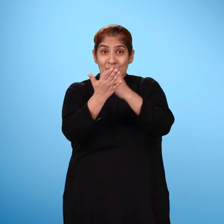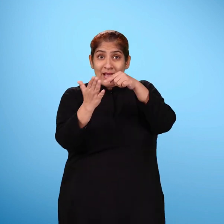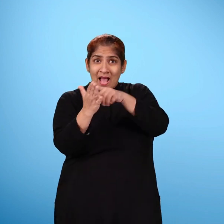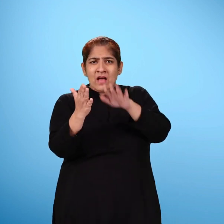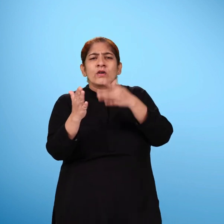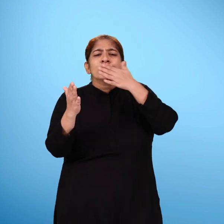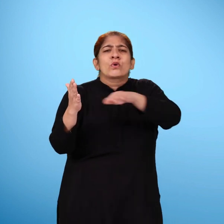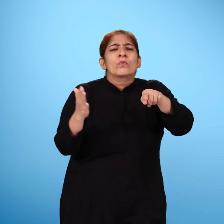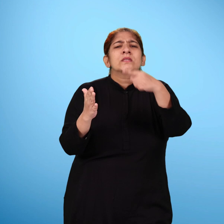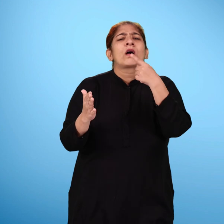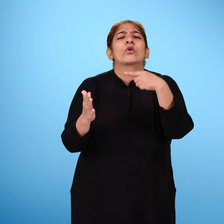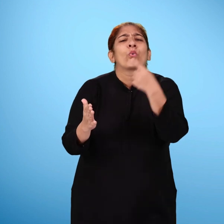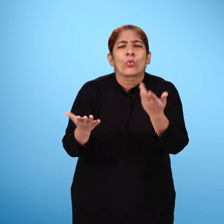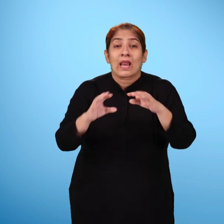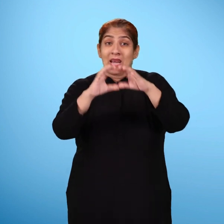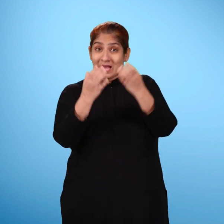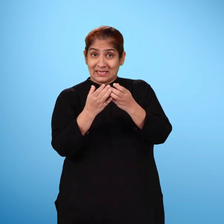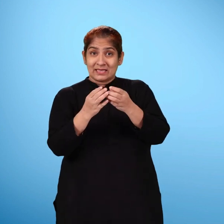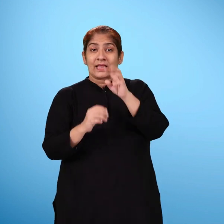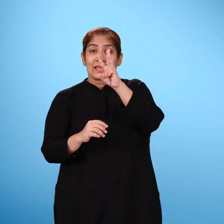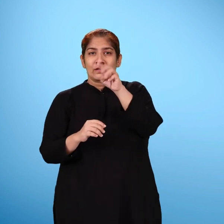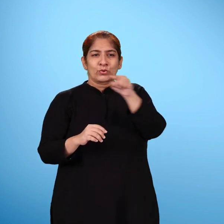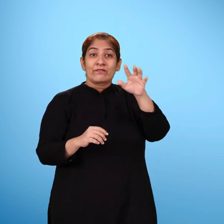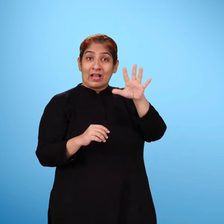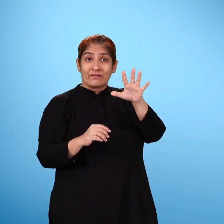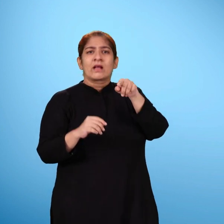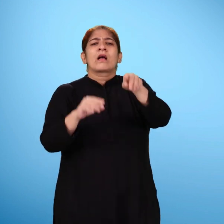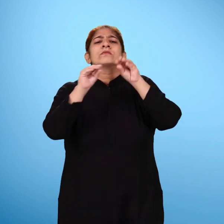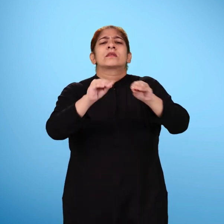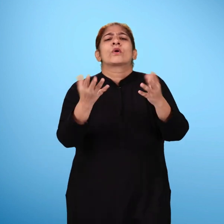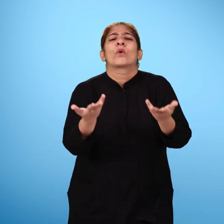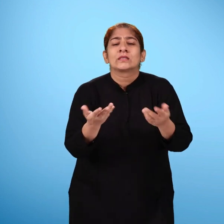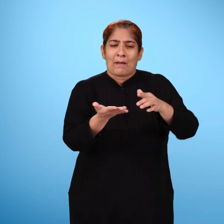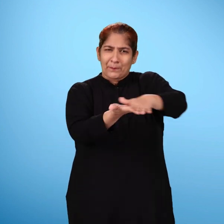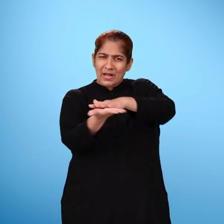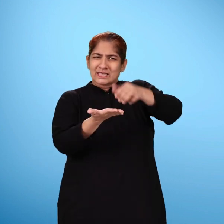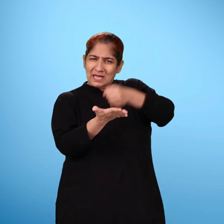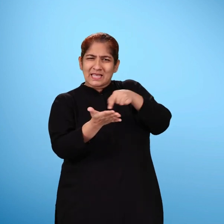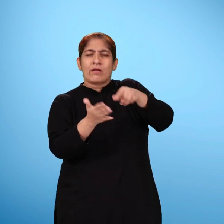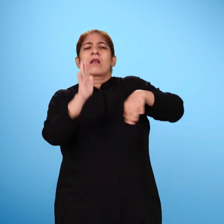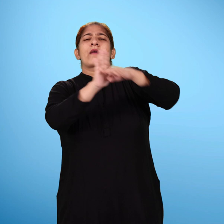What subjects should be taught to children in class 3 to 5? Preparatory stage.